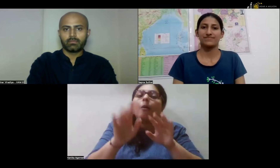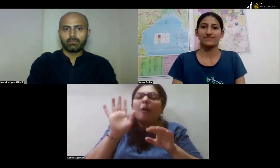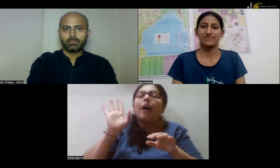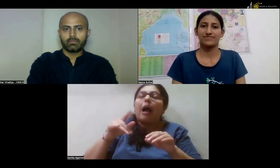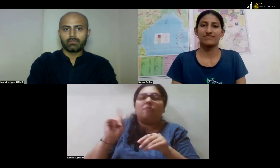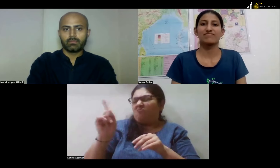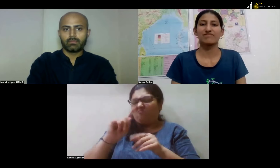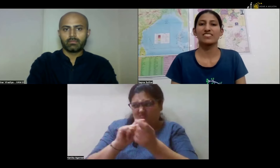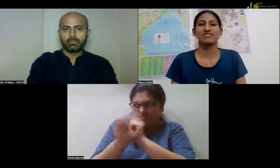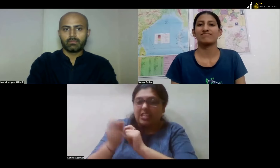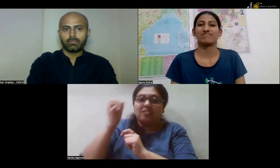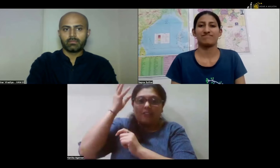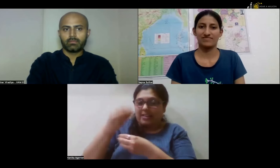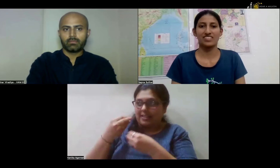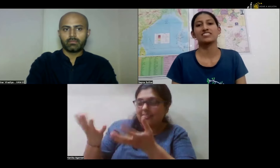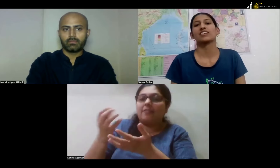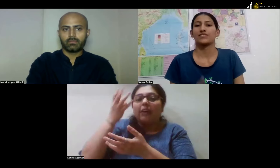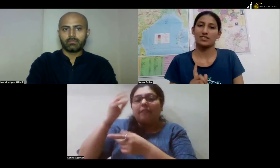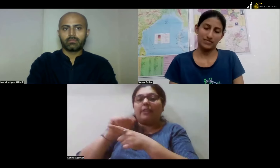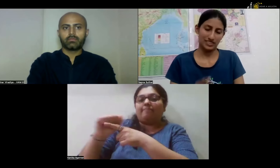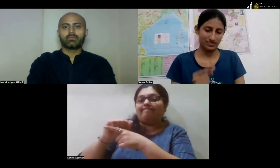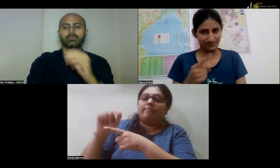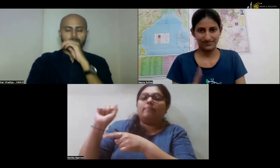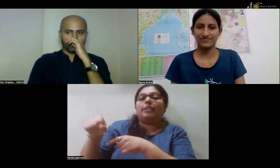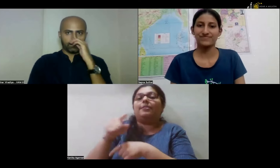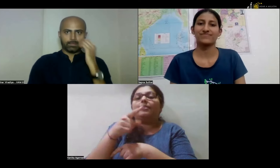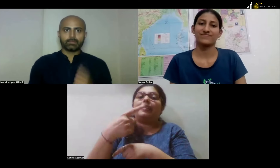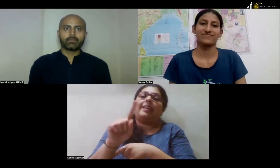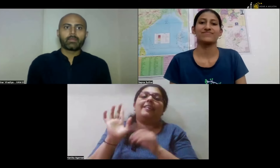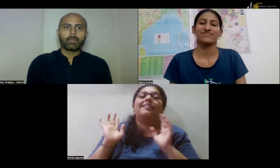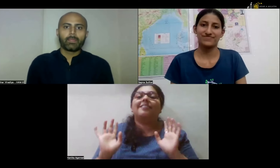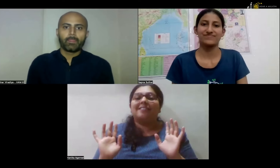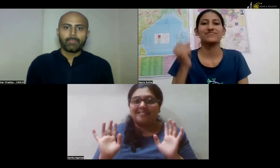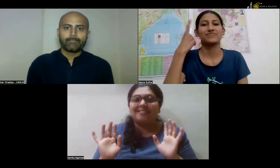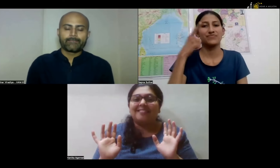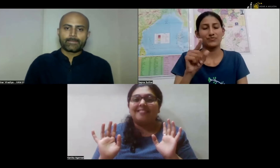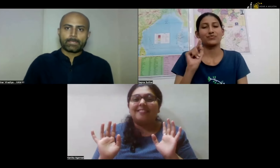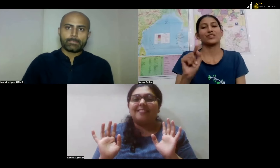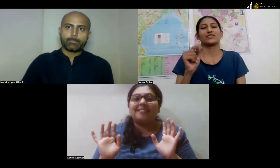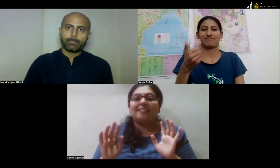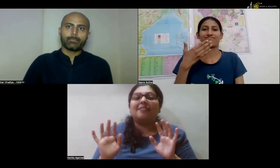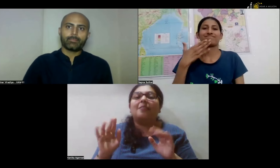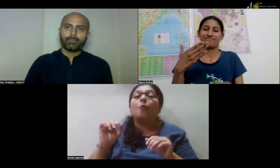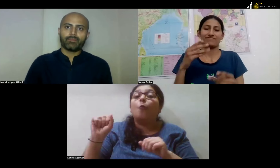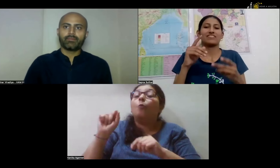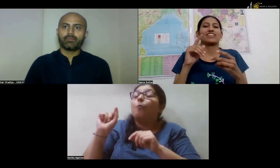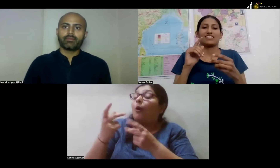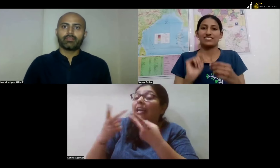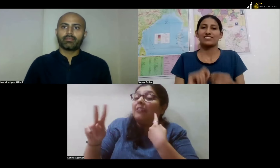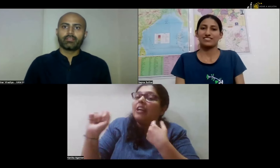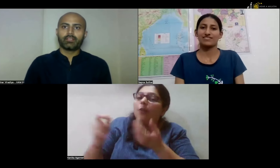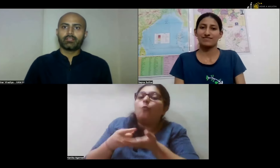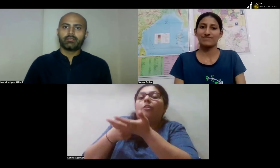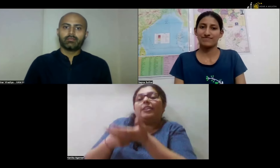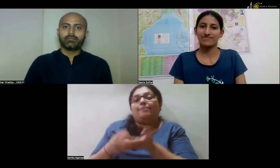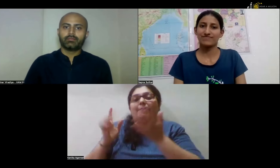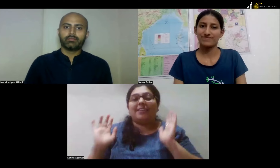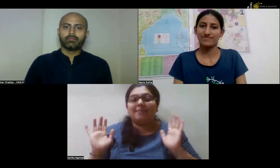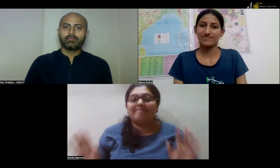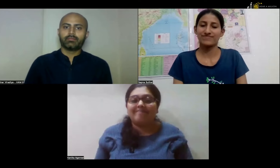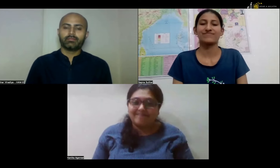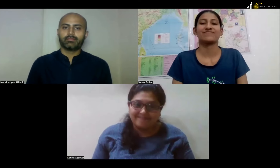friends, and that is the mutual respect. We cannot start mocking them for their preferences. It is